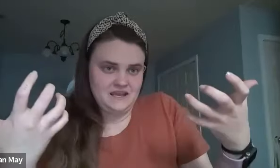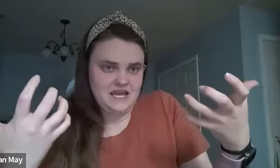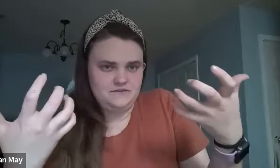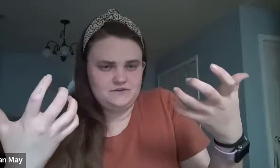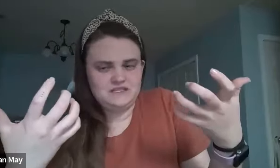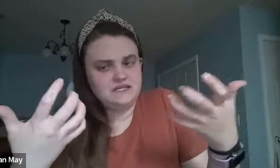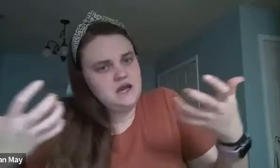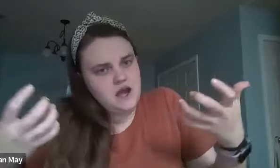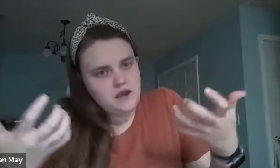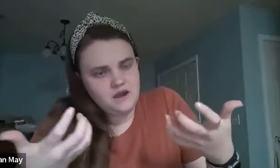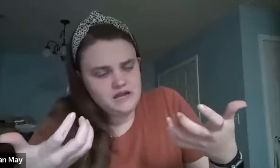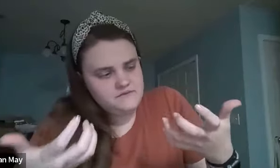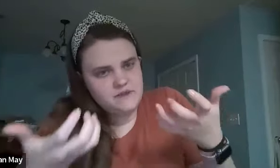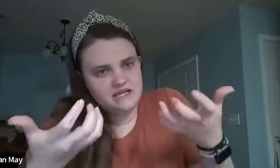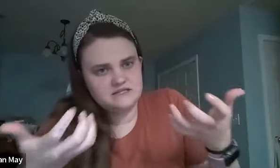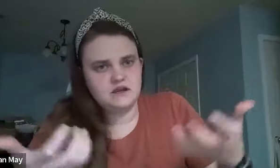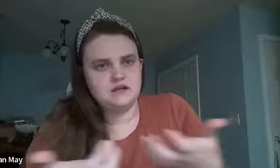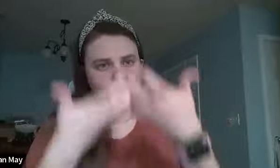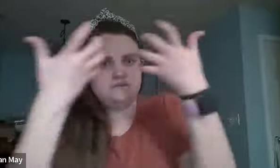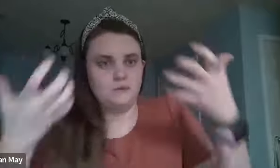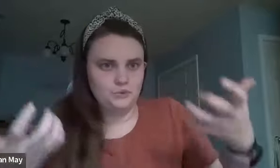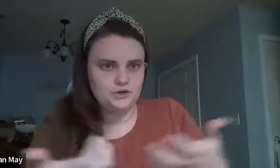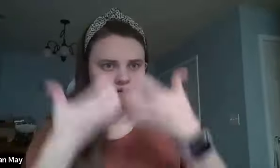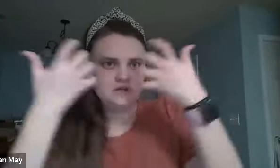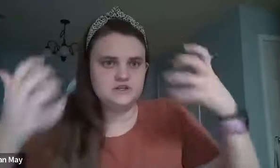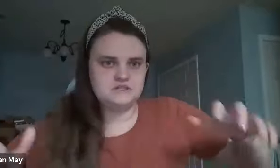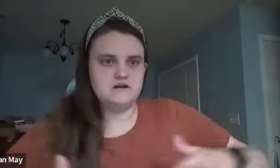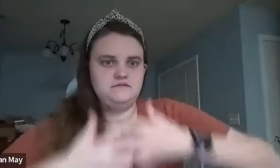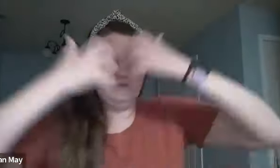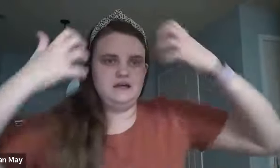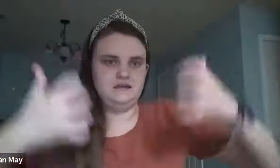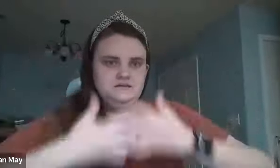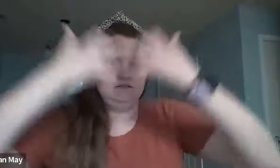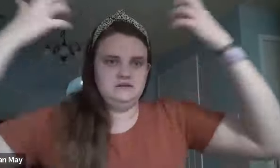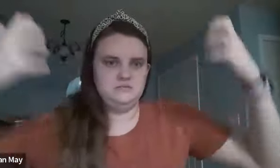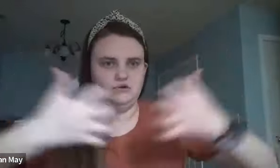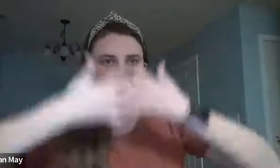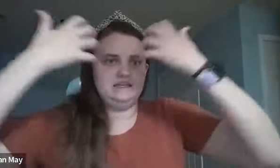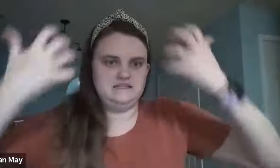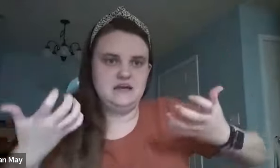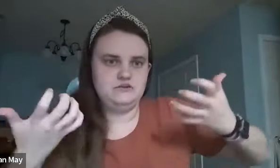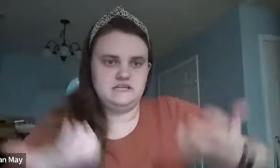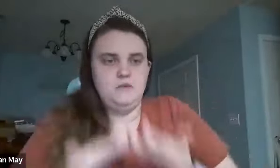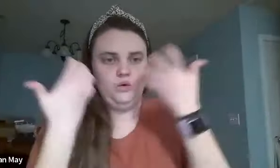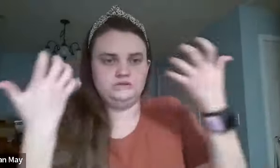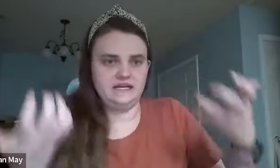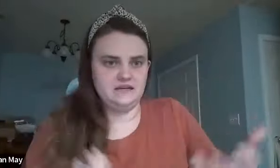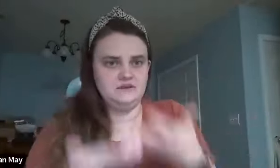And if you see, I'm kind of having my hands still kind of curved upward. So it's not full like bringing it together. It's like I'm holding and I'm